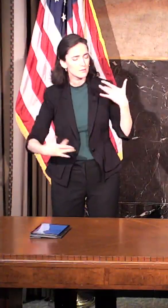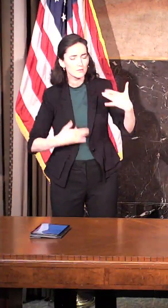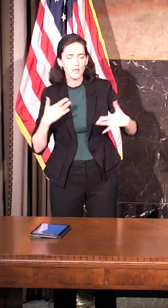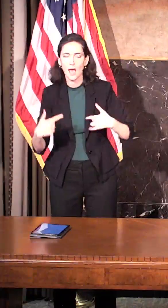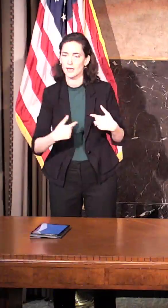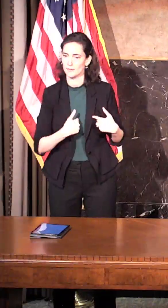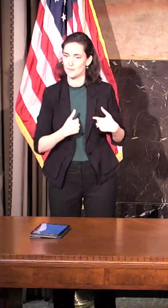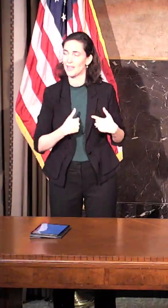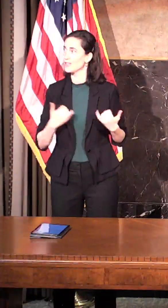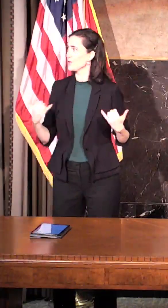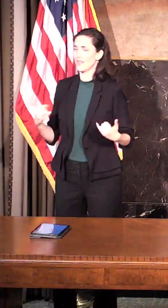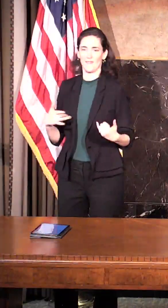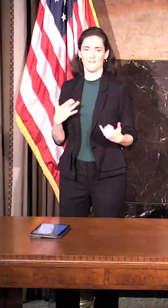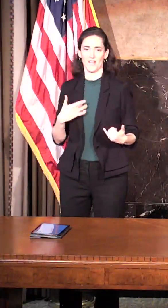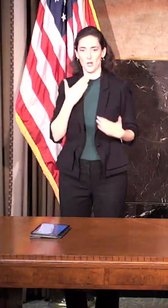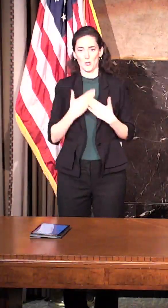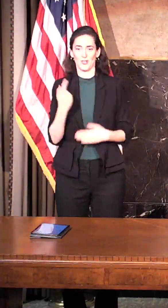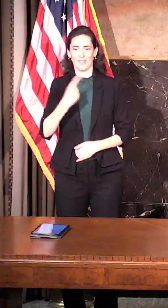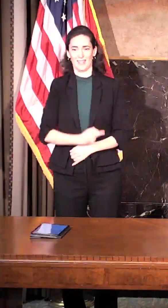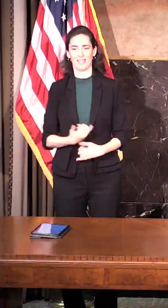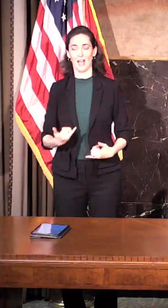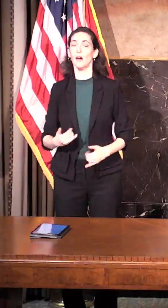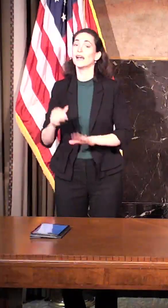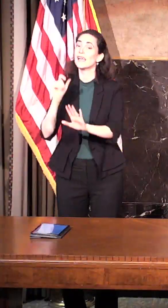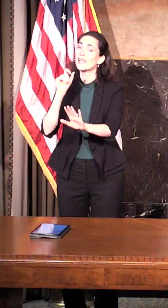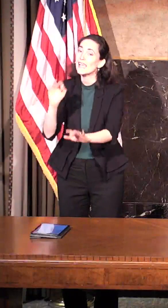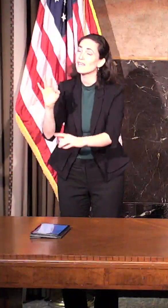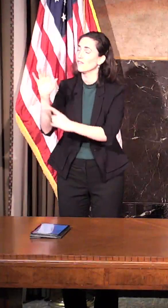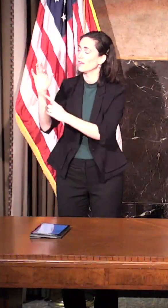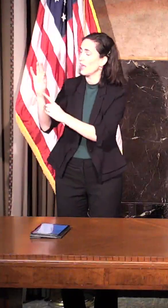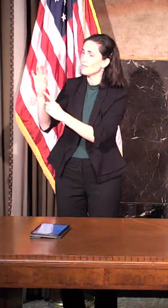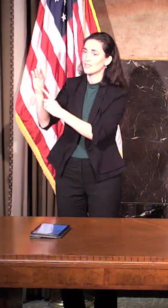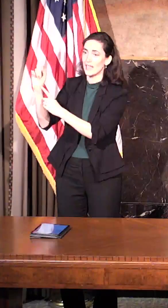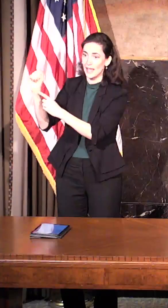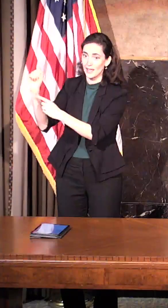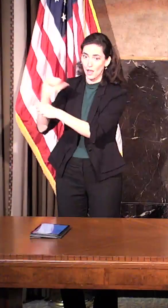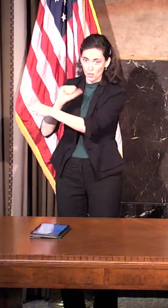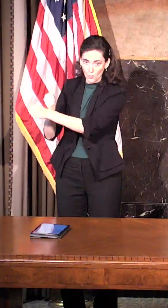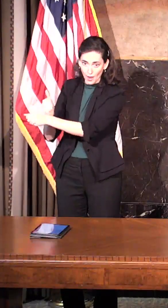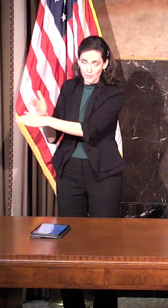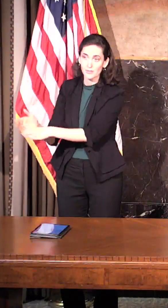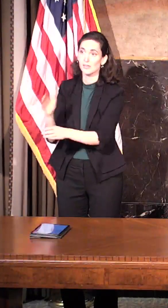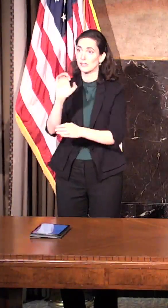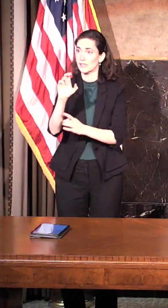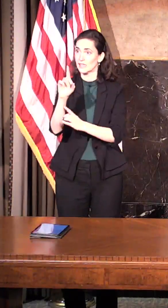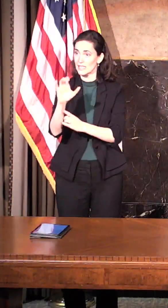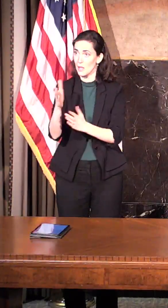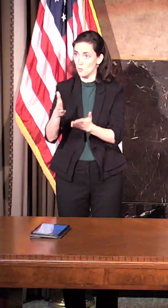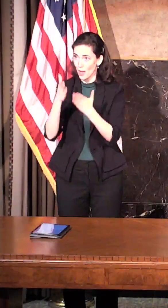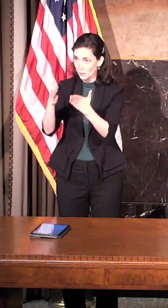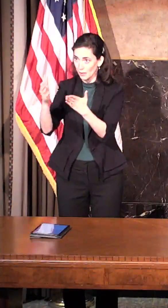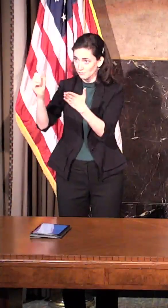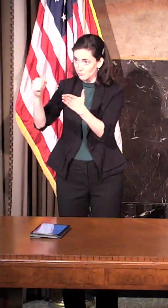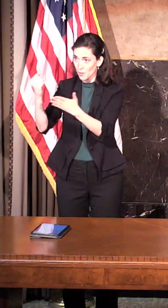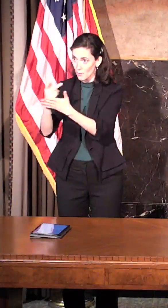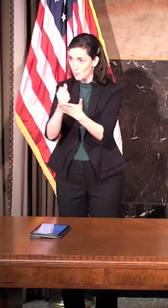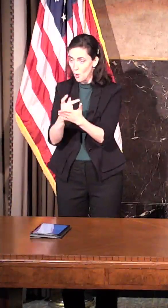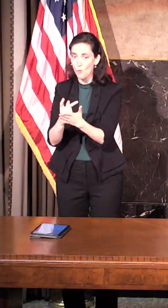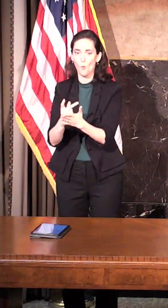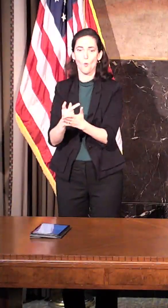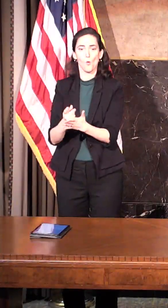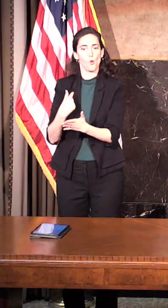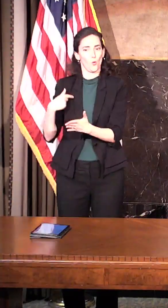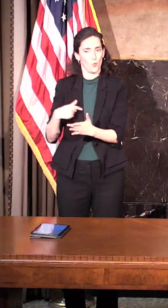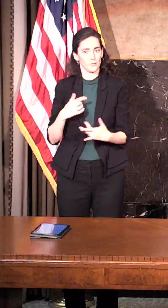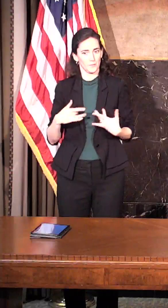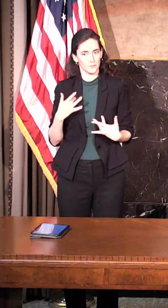is a good day for us. If the FDA authorizes and if the CDC makes the recommendations that we think they're going to make, we'll all be paying very close